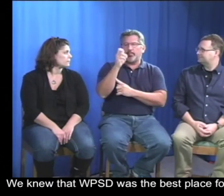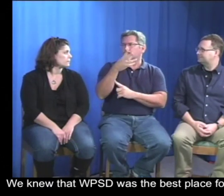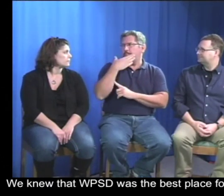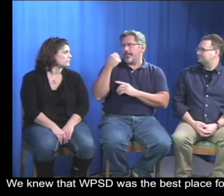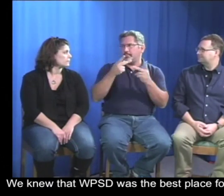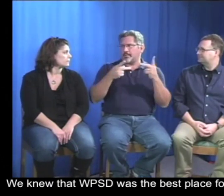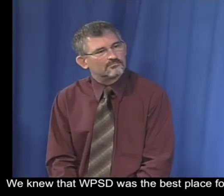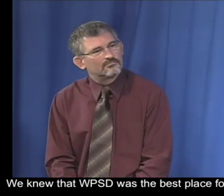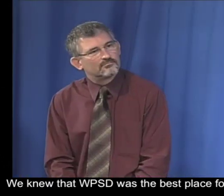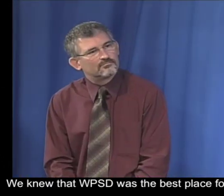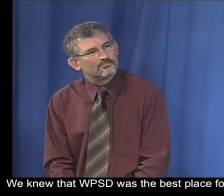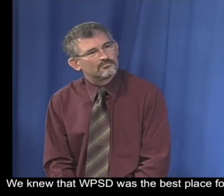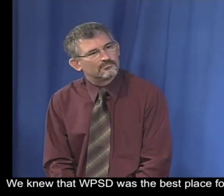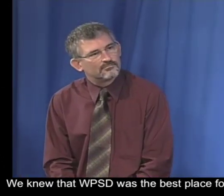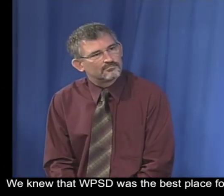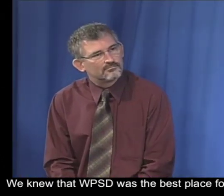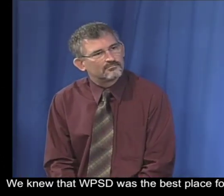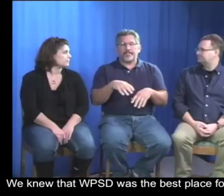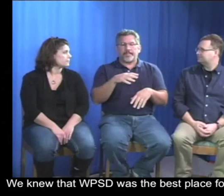We knew that WPSD was the best place for him.